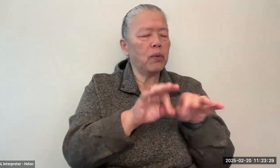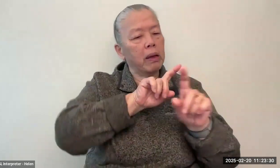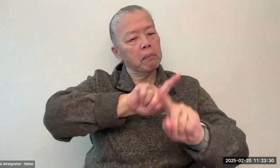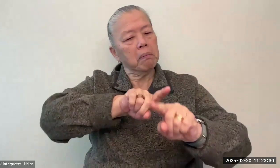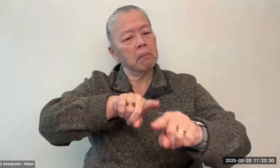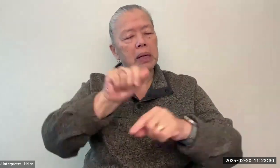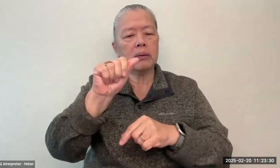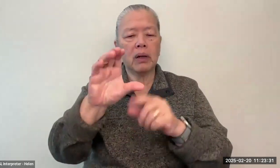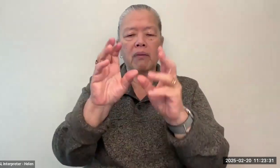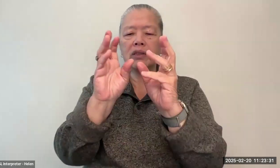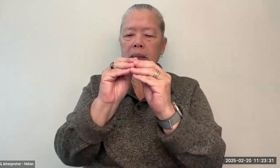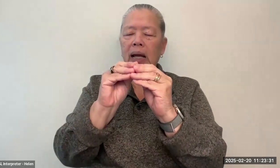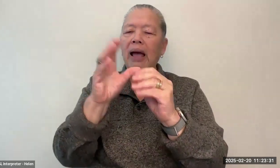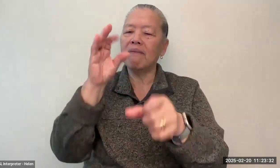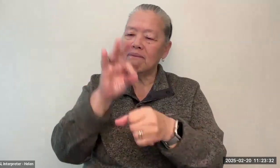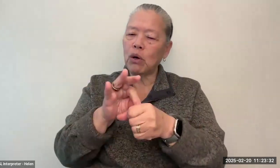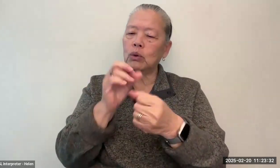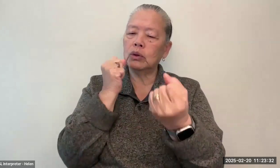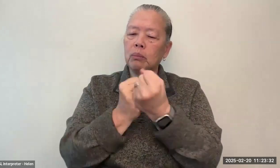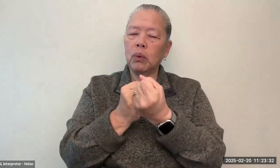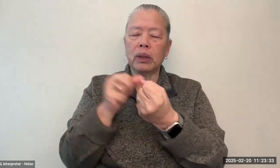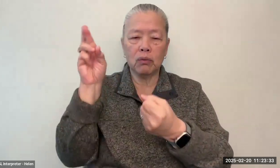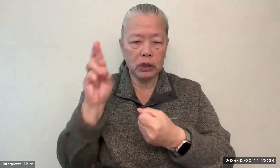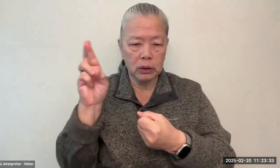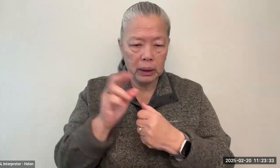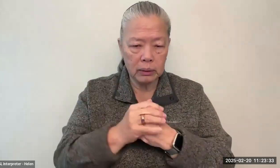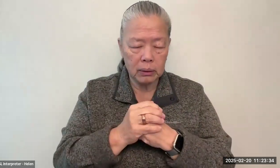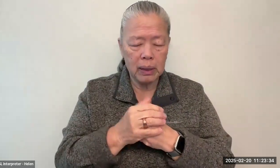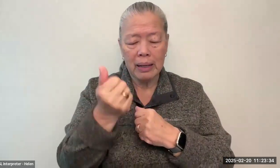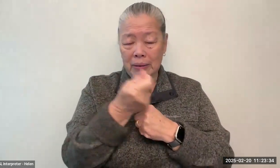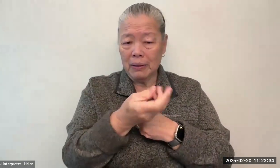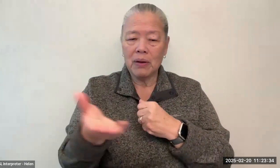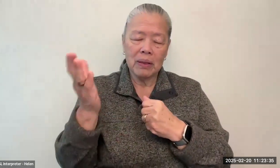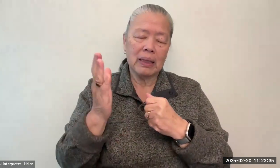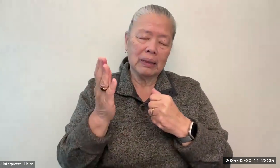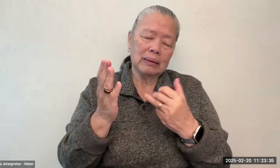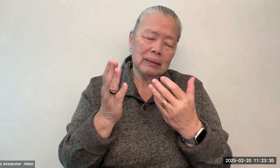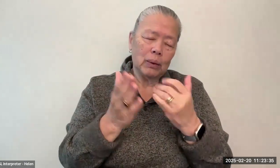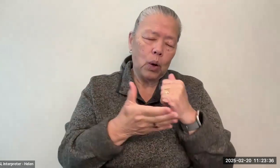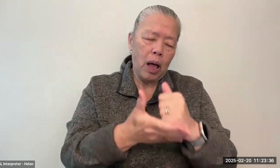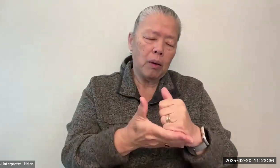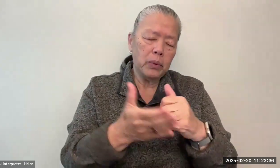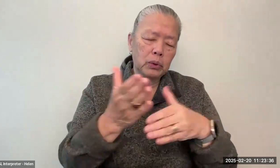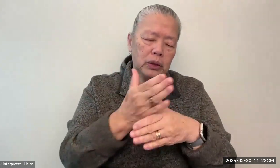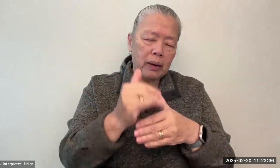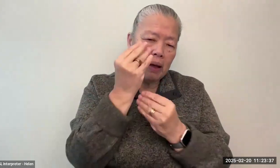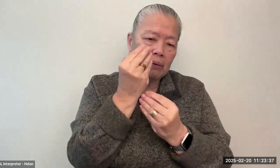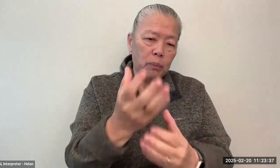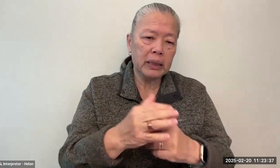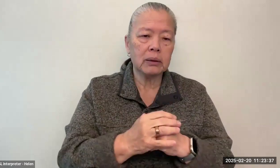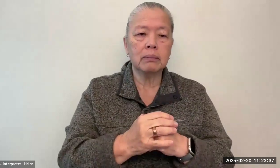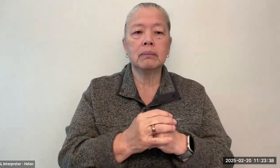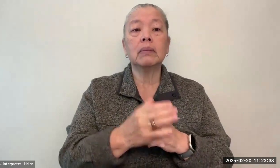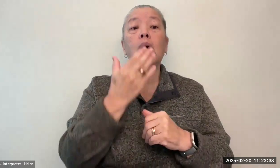ratification. We have several resources that you'll find helpful in sharing this information as well. A great starting